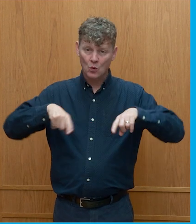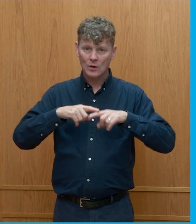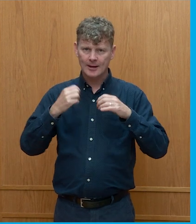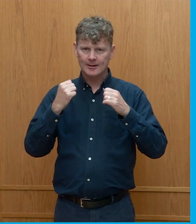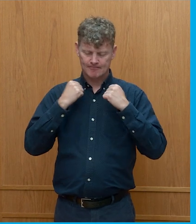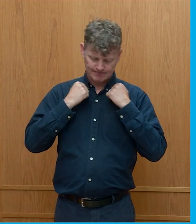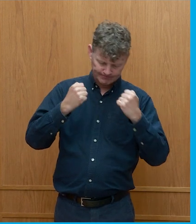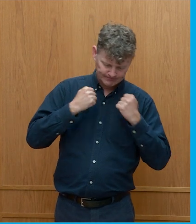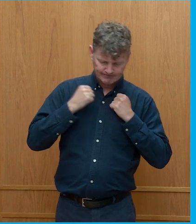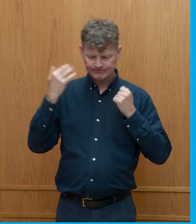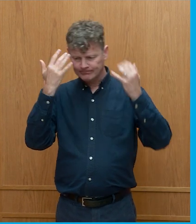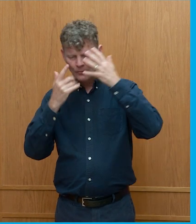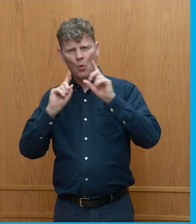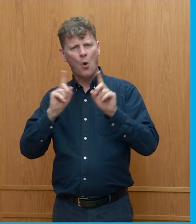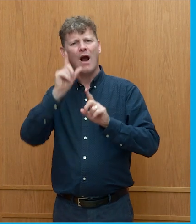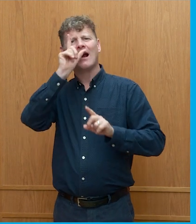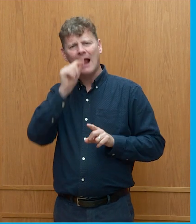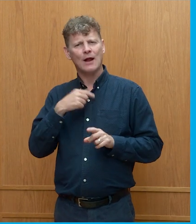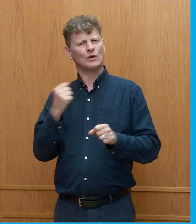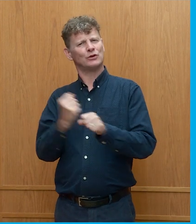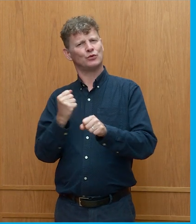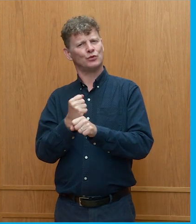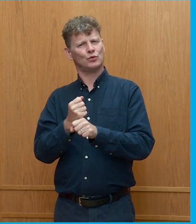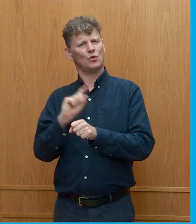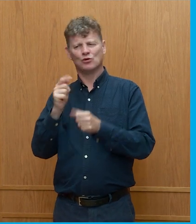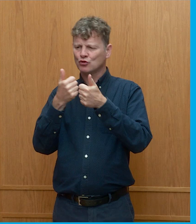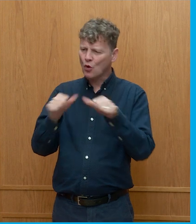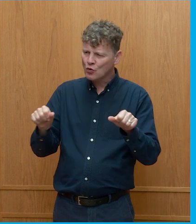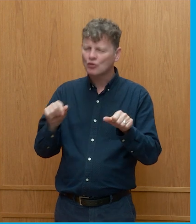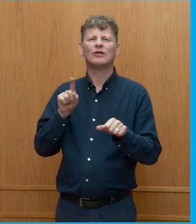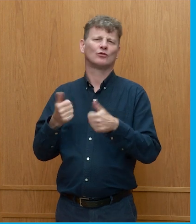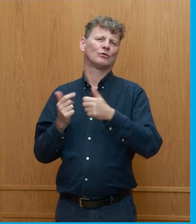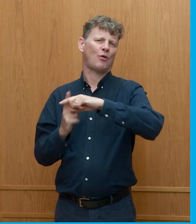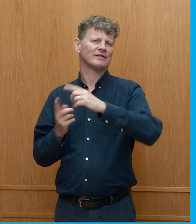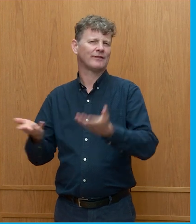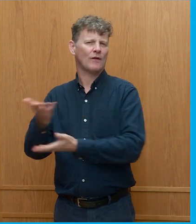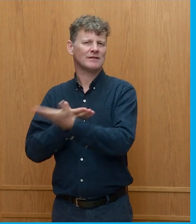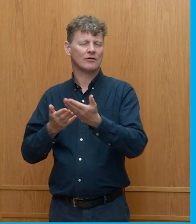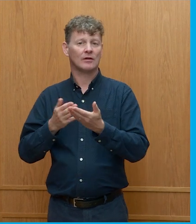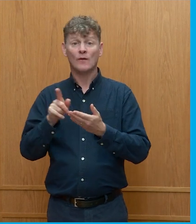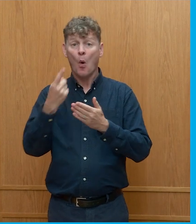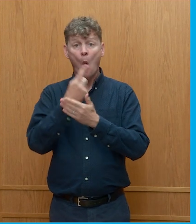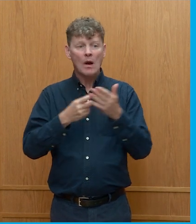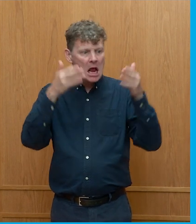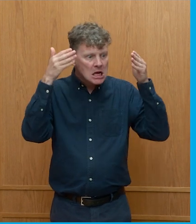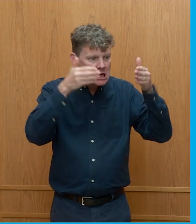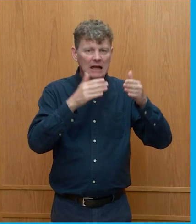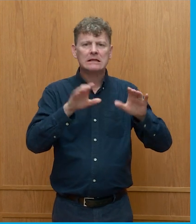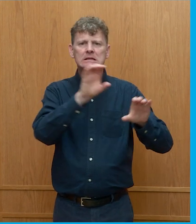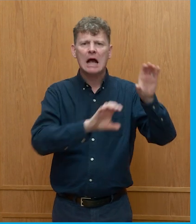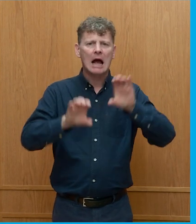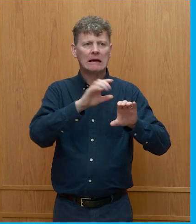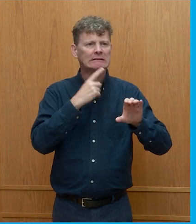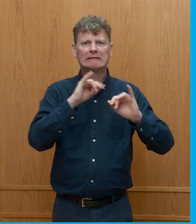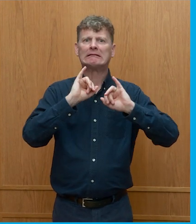the solutions, that's a much more positive conversation. If you only talk about the science, you go round in circles